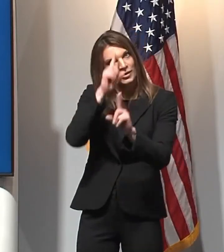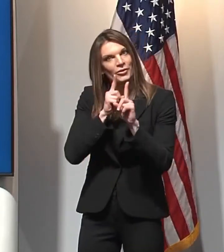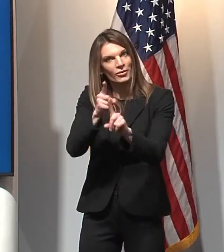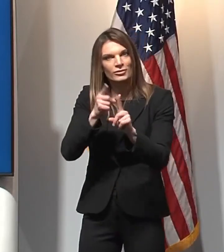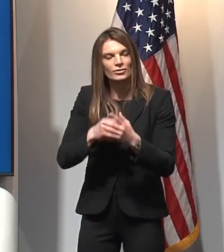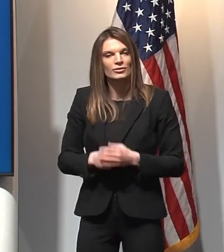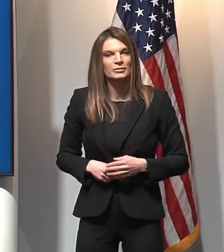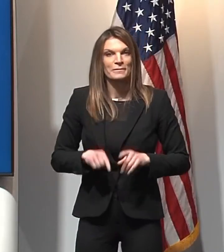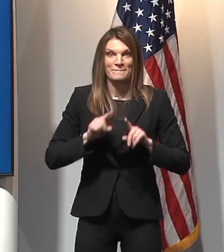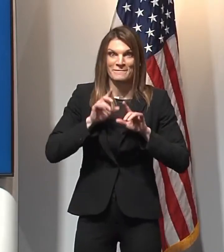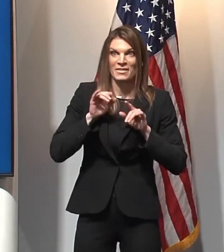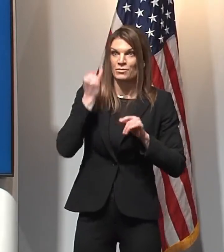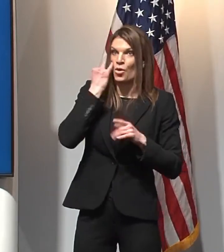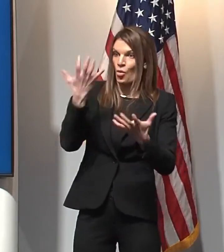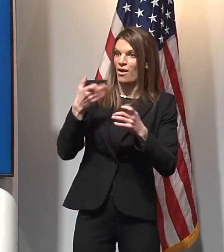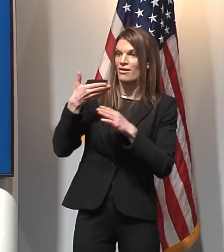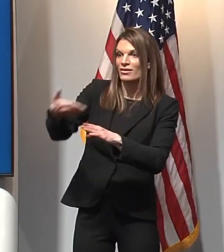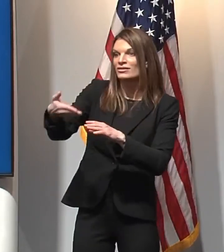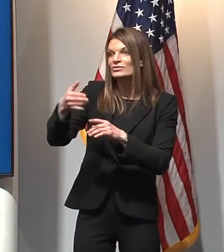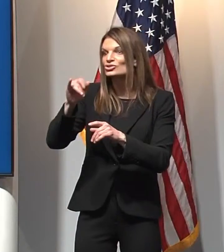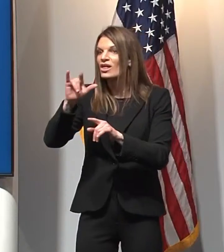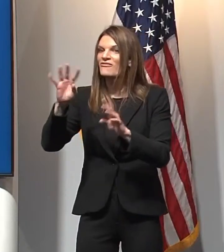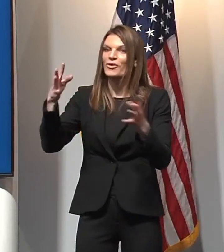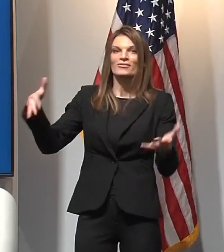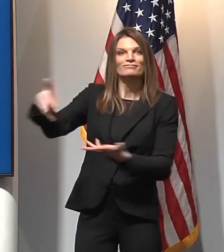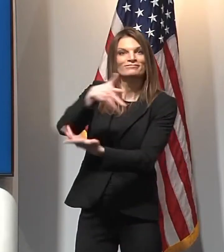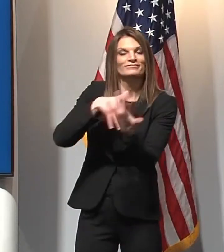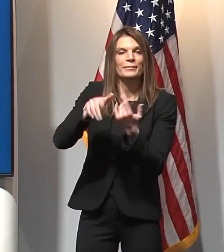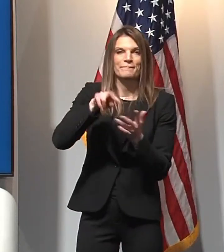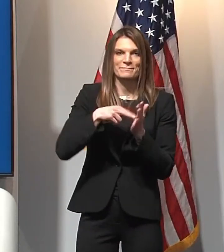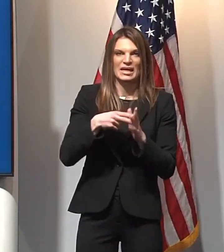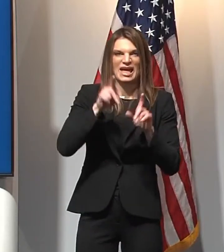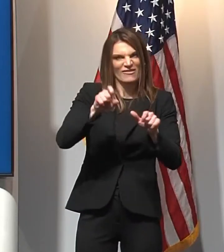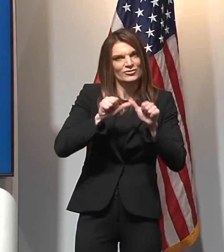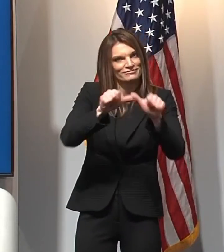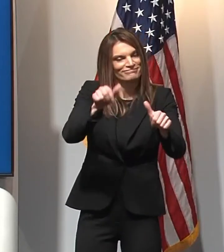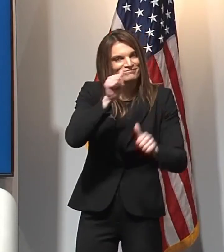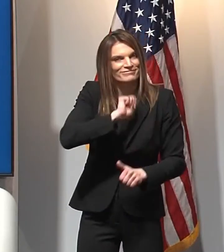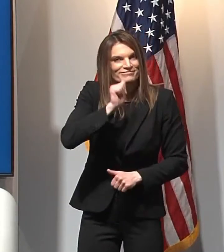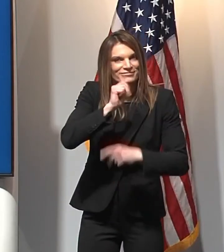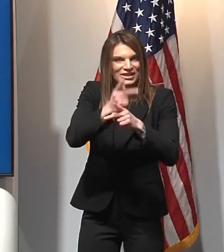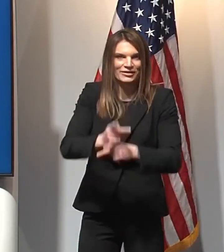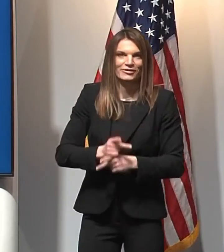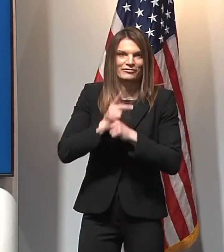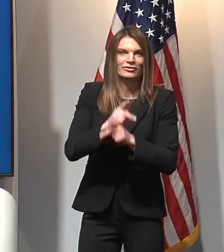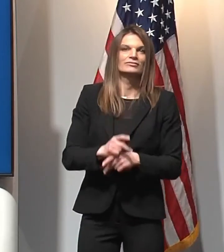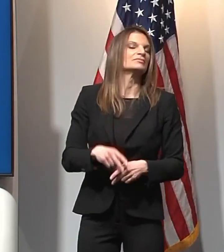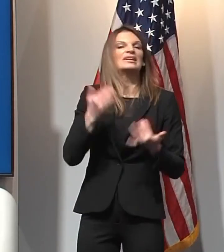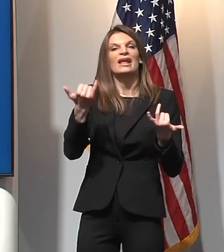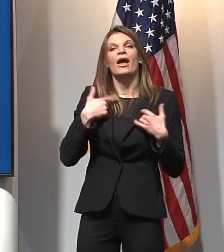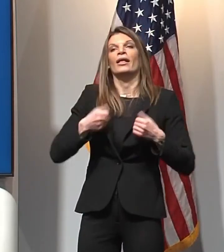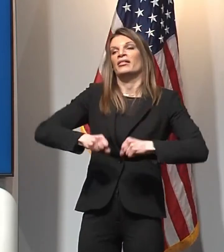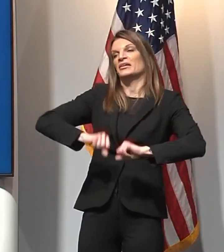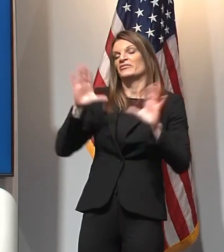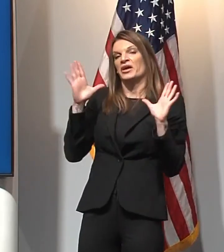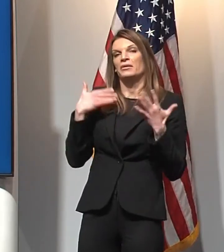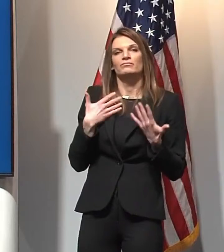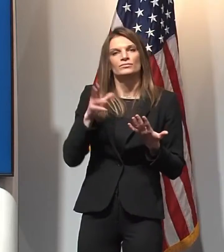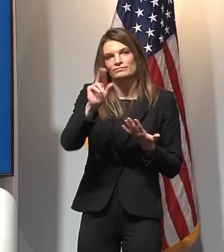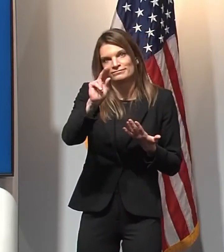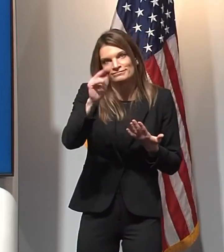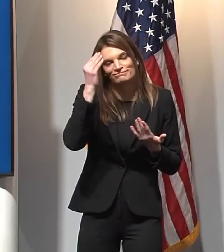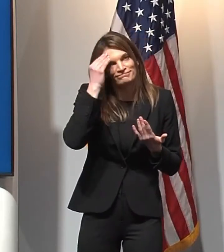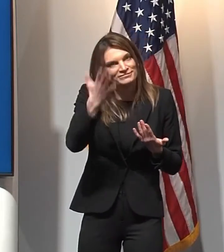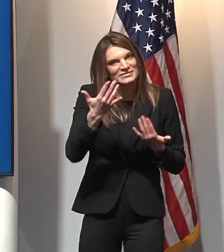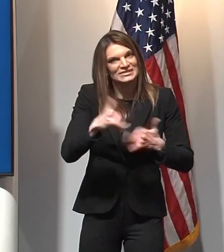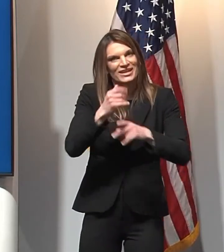is everyone to do their part and to continue taking it seriously, not quit now because we're so close, but also need the legislature to